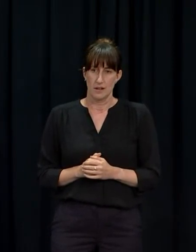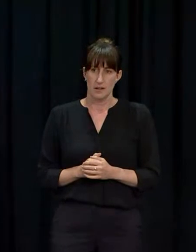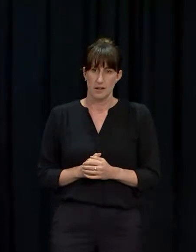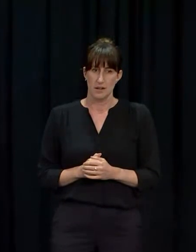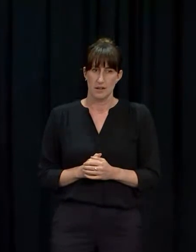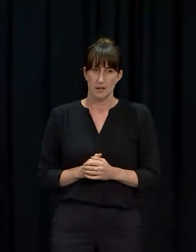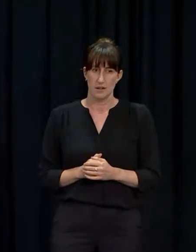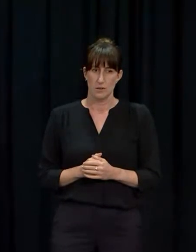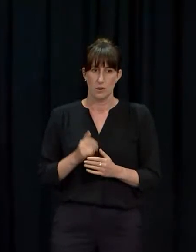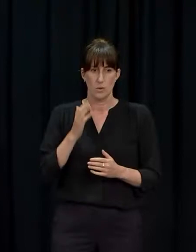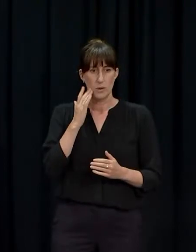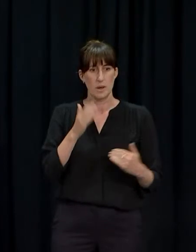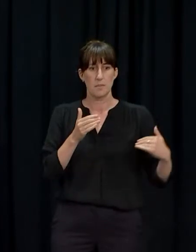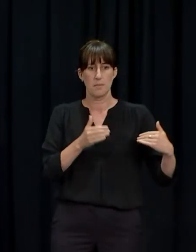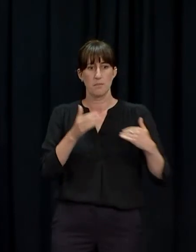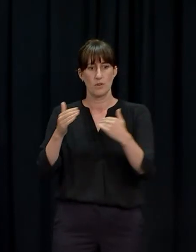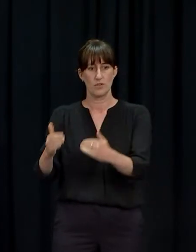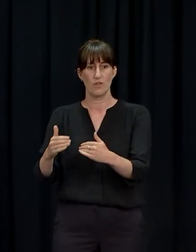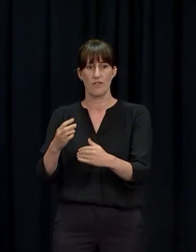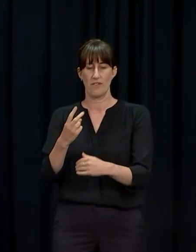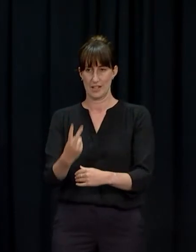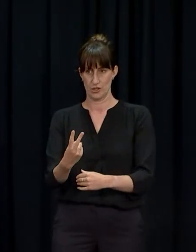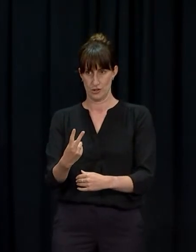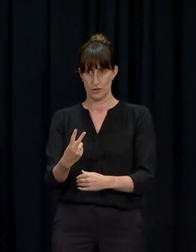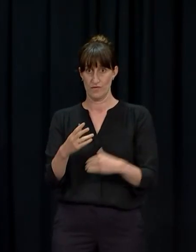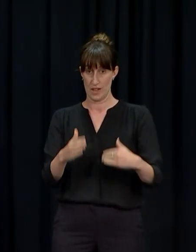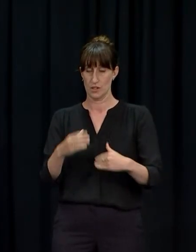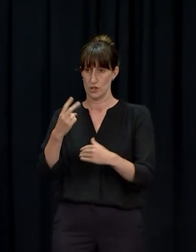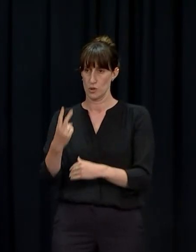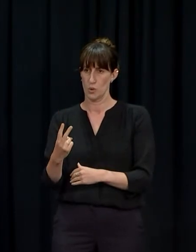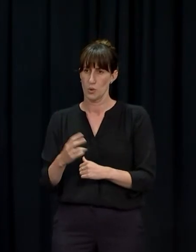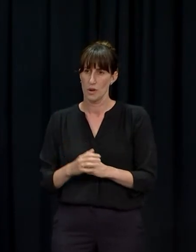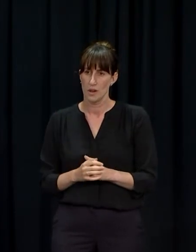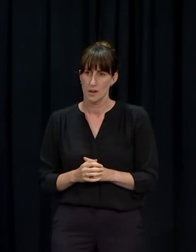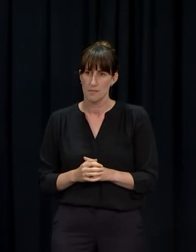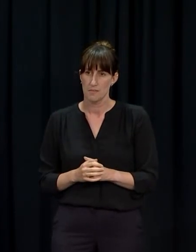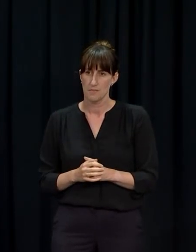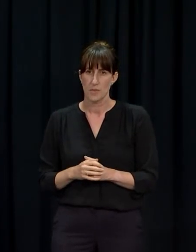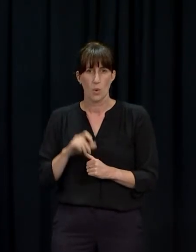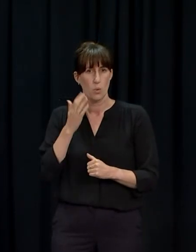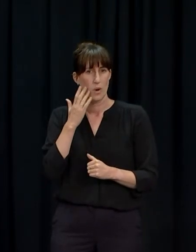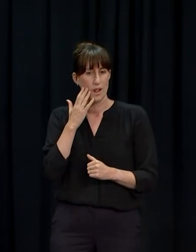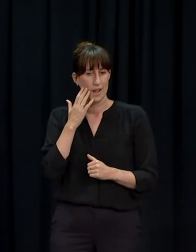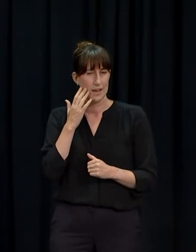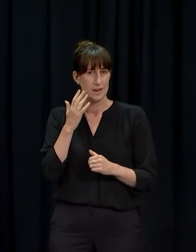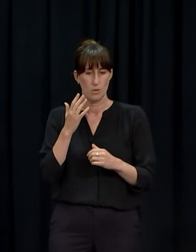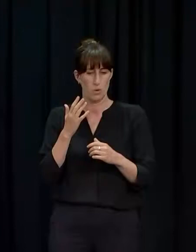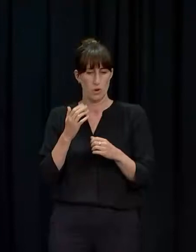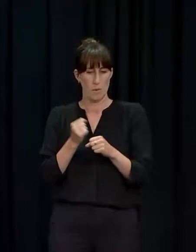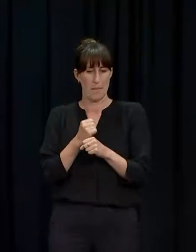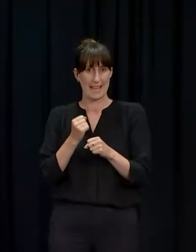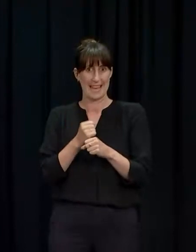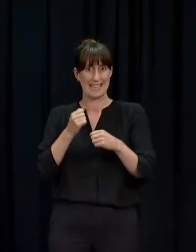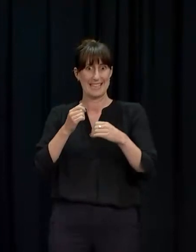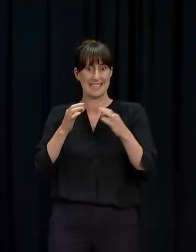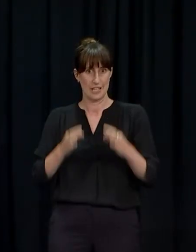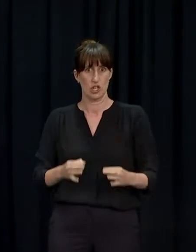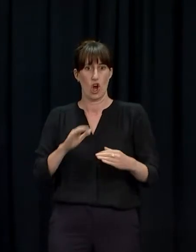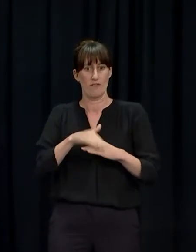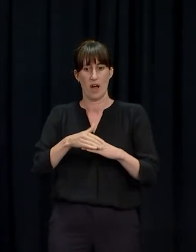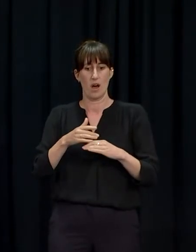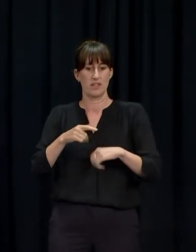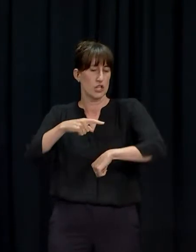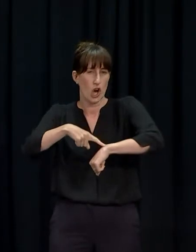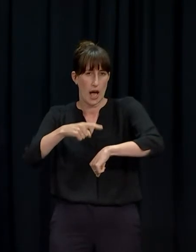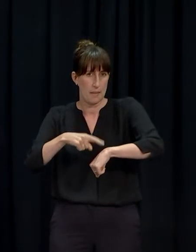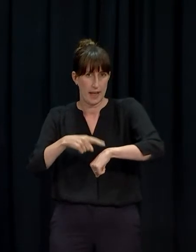changes that will then come in, at what point do you have a number? Is that a cabinet decision? How would that be made? This is an operational plan,